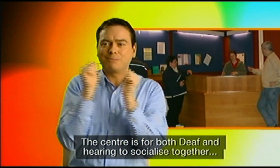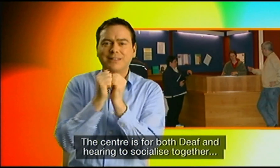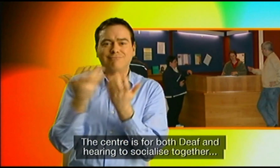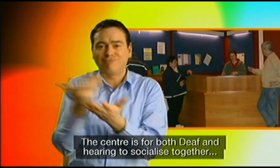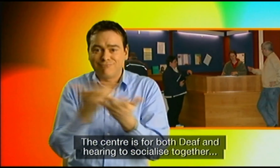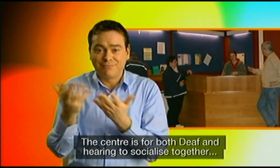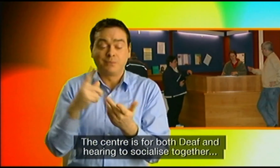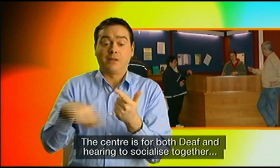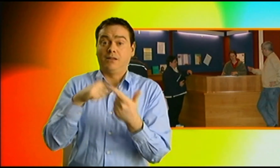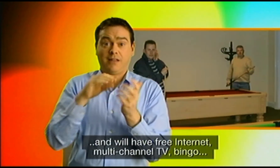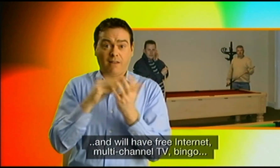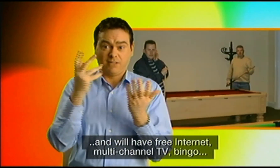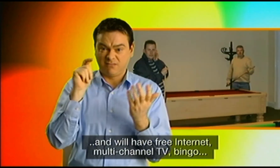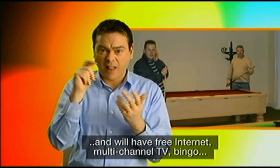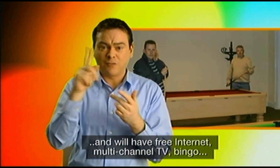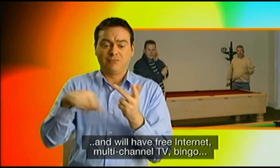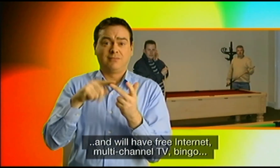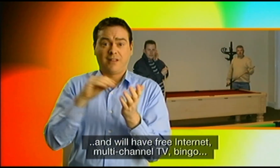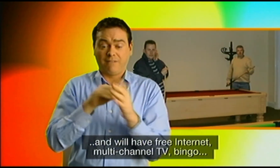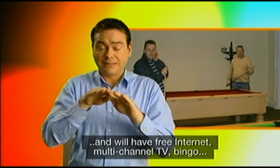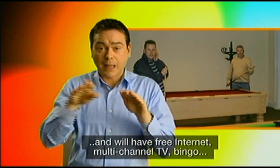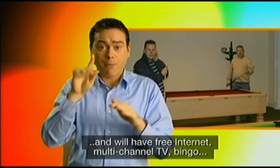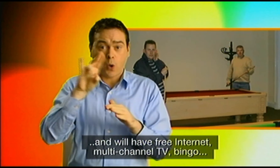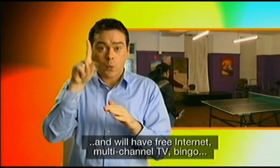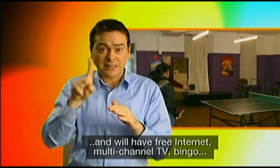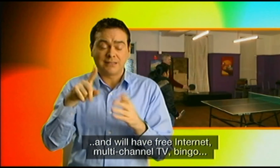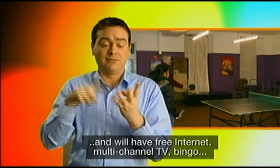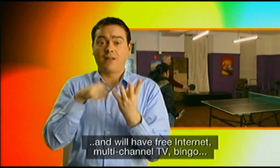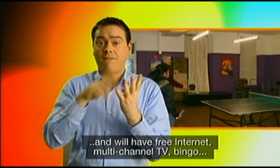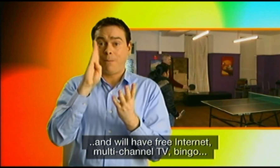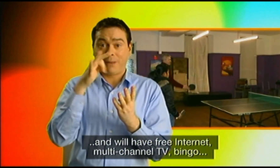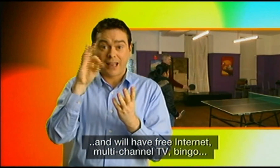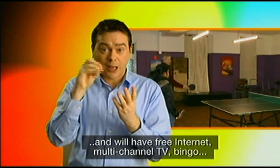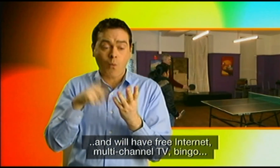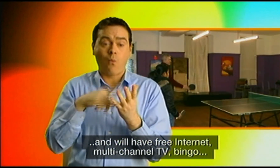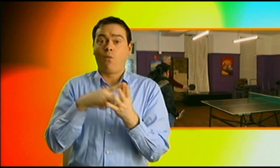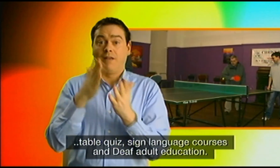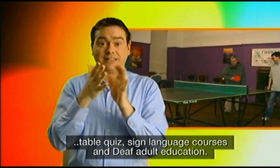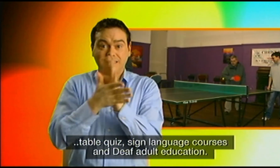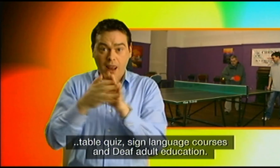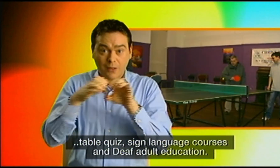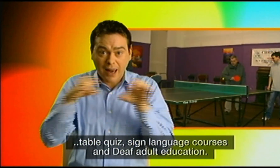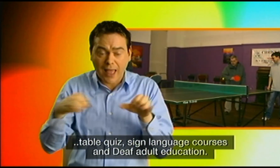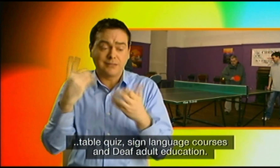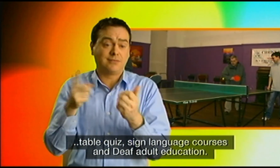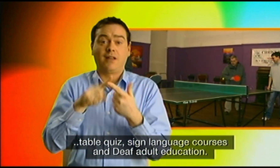socialise together and will have free internet, multi-channel TV, bingo, table quiz,